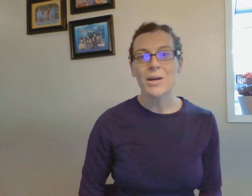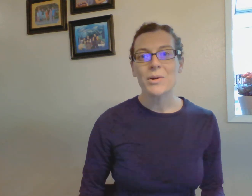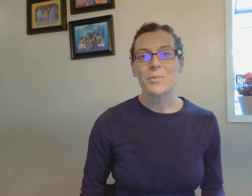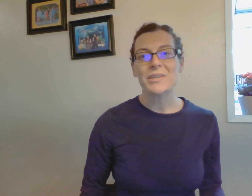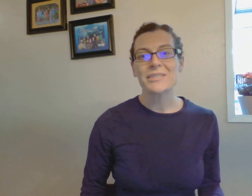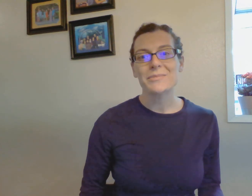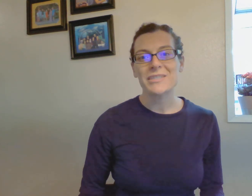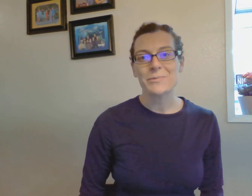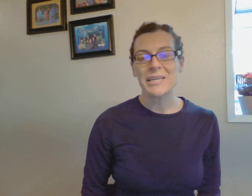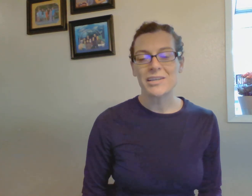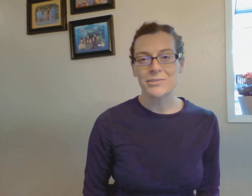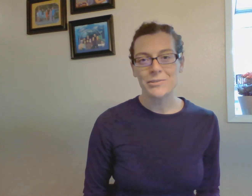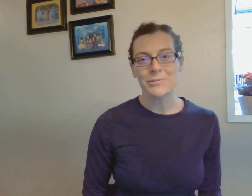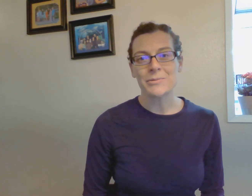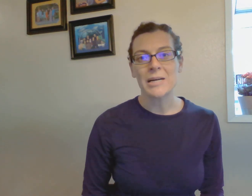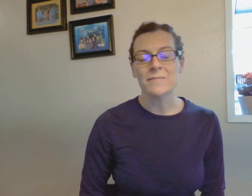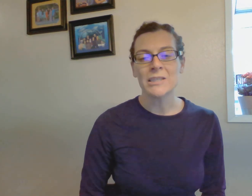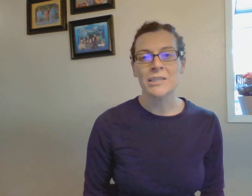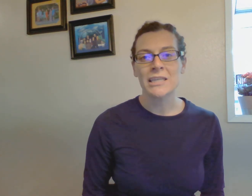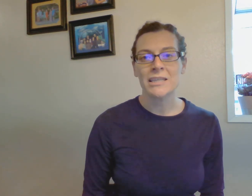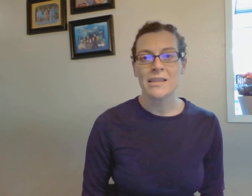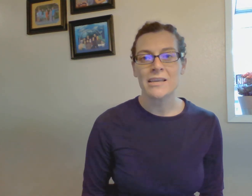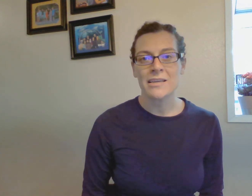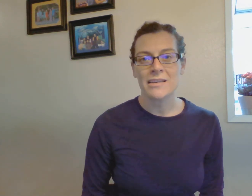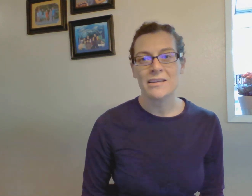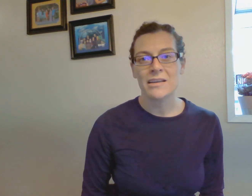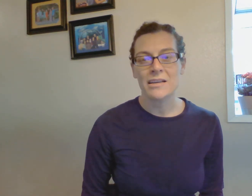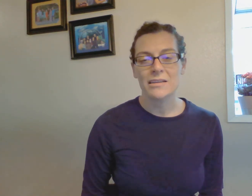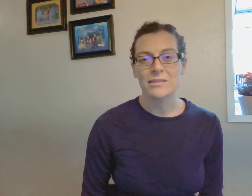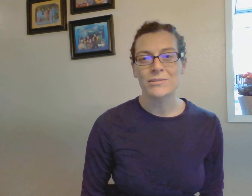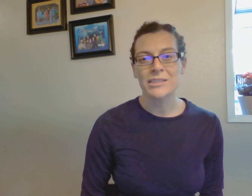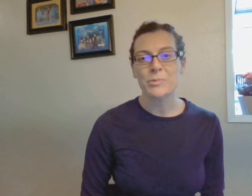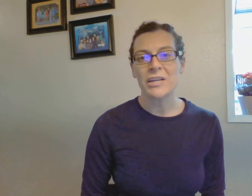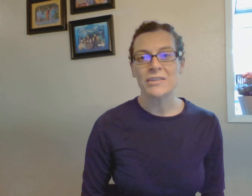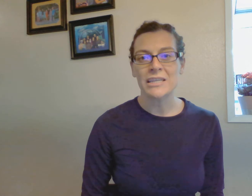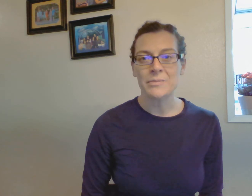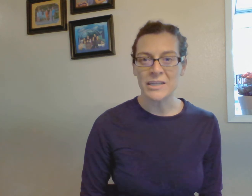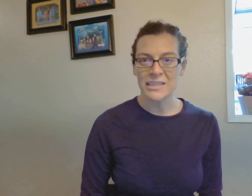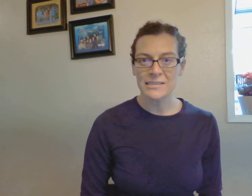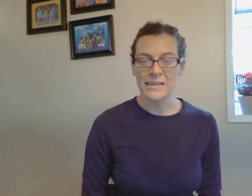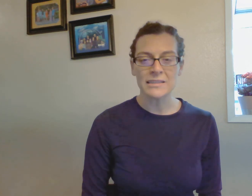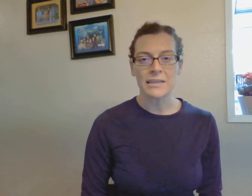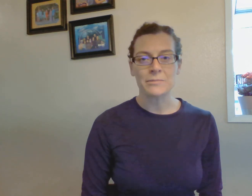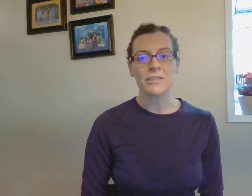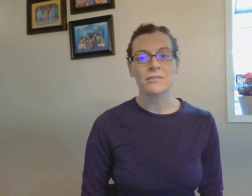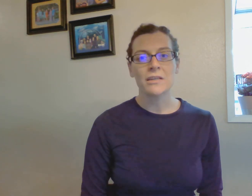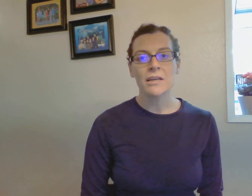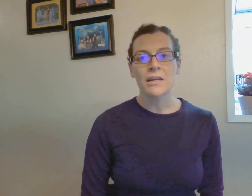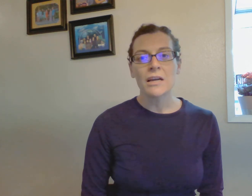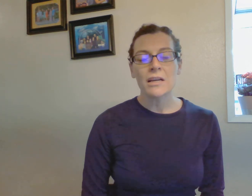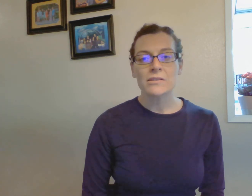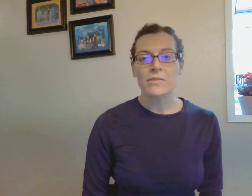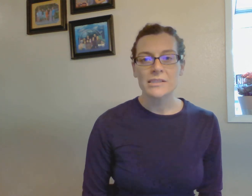Welcome to week two of learning the Lord's Prayer in American Sign Language. So this